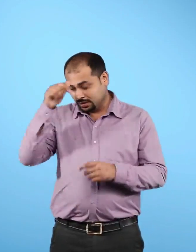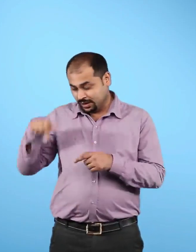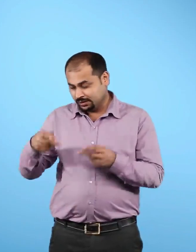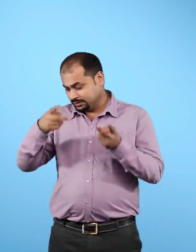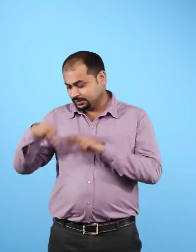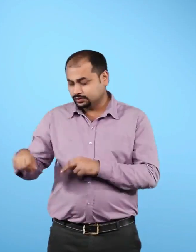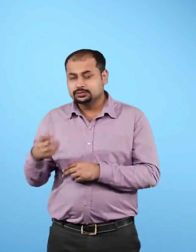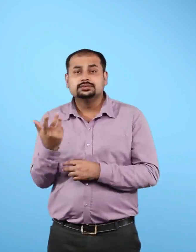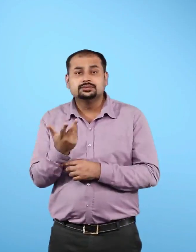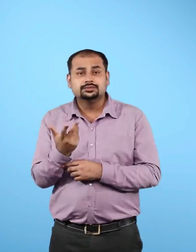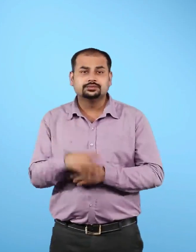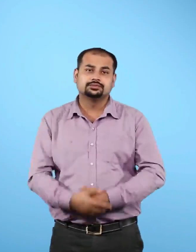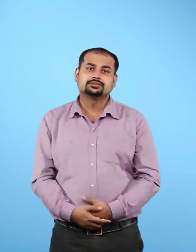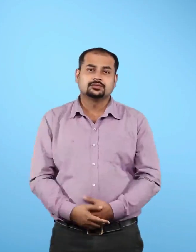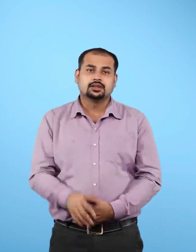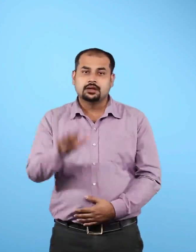or Hong Kong dollar,